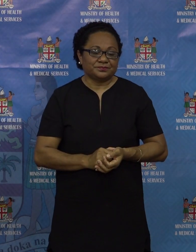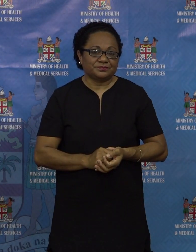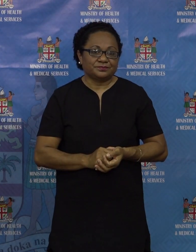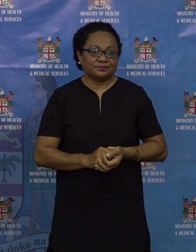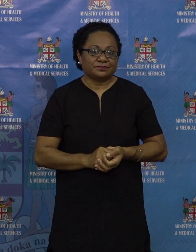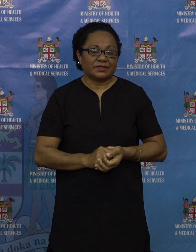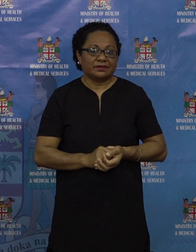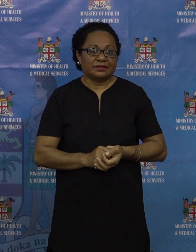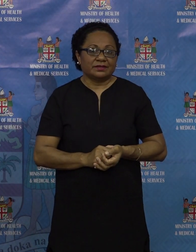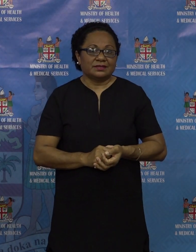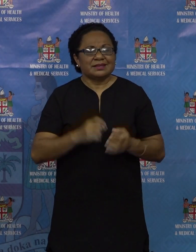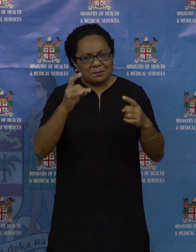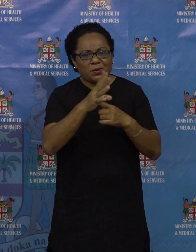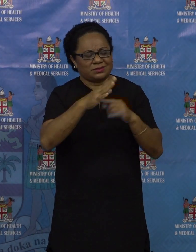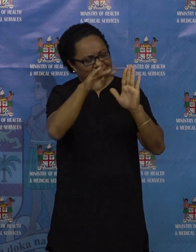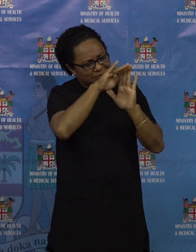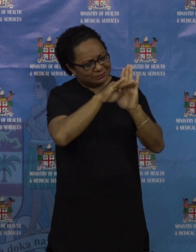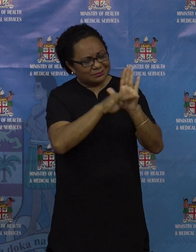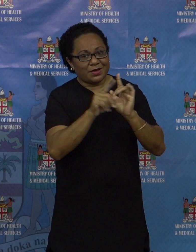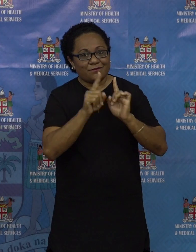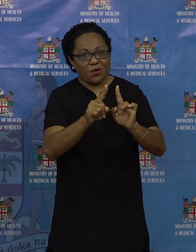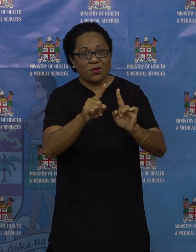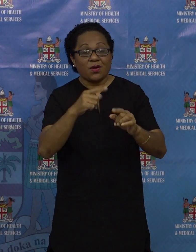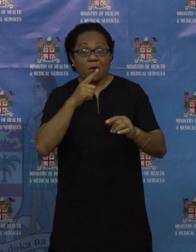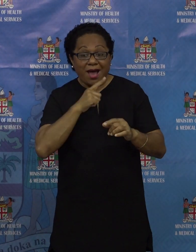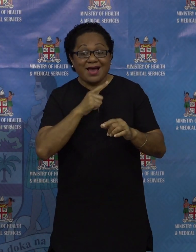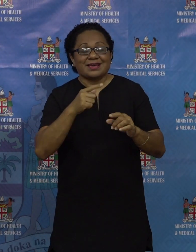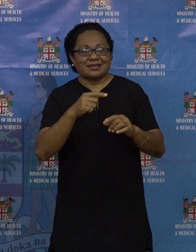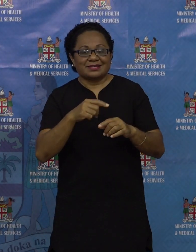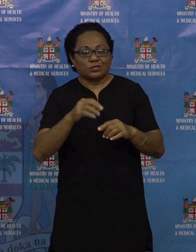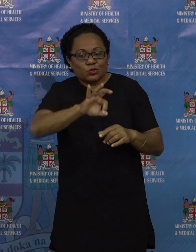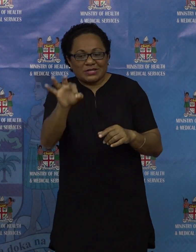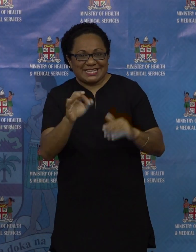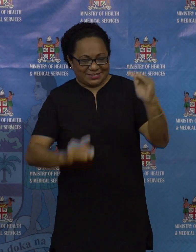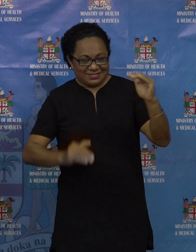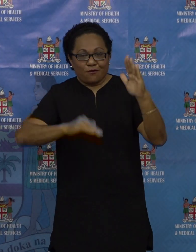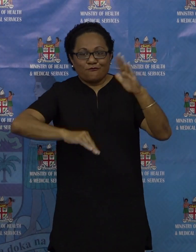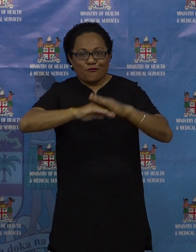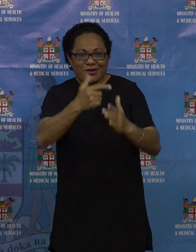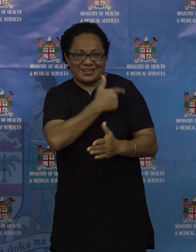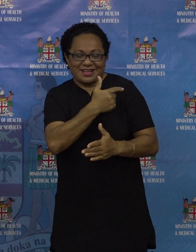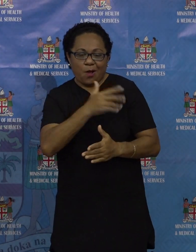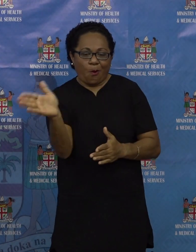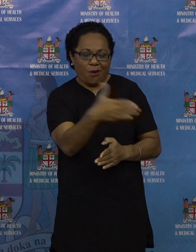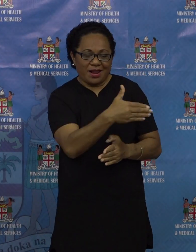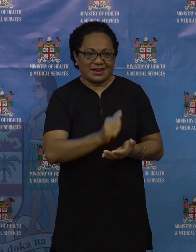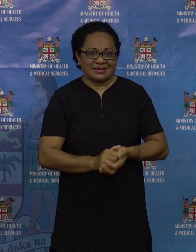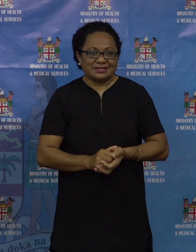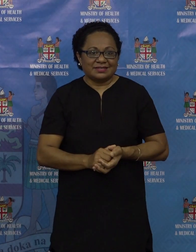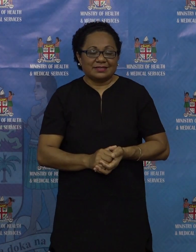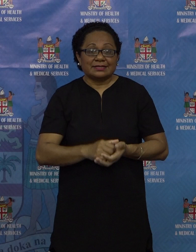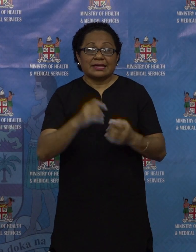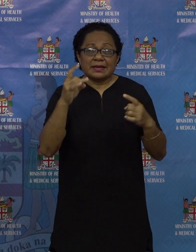We need to take all these measures while we continue our vaccination program with the goal of vaccinating all adults in Fiji. We need a minimum